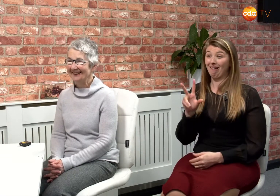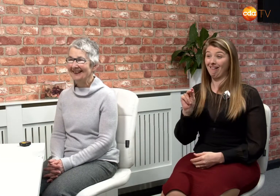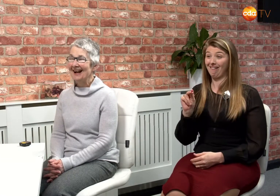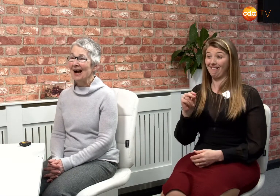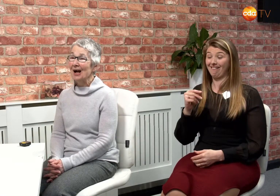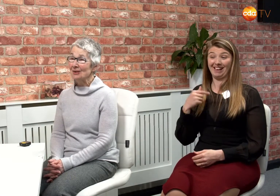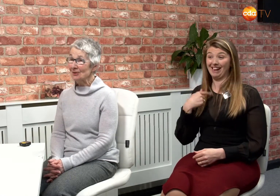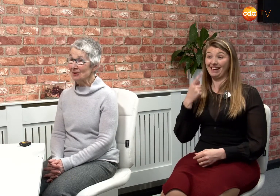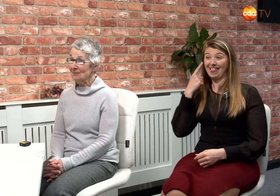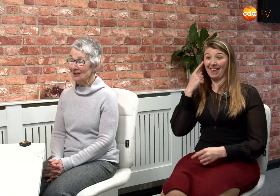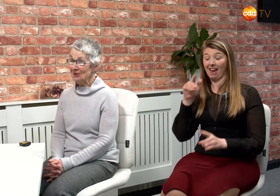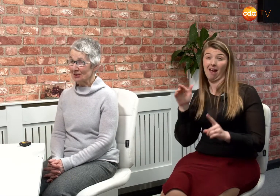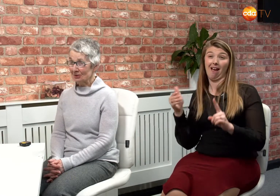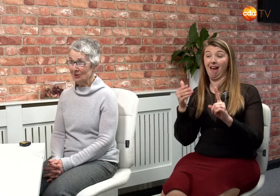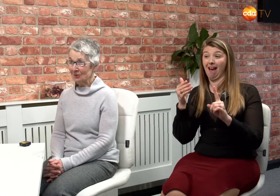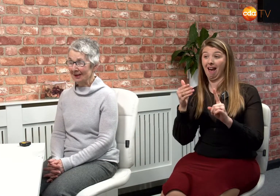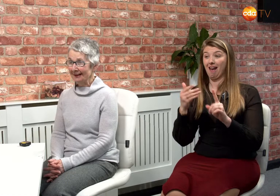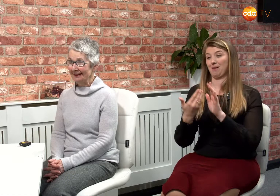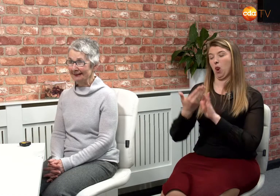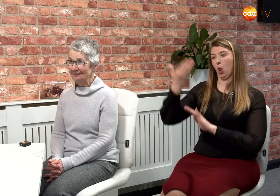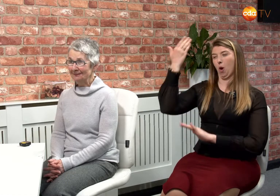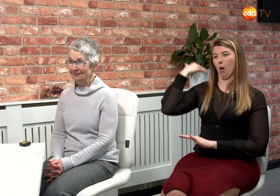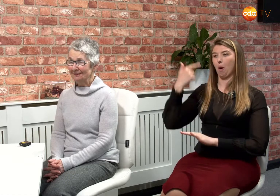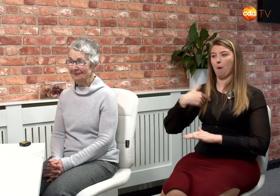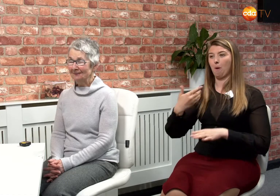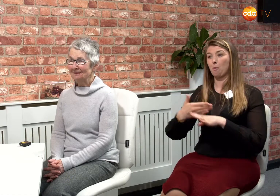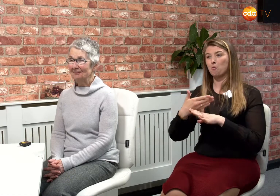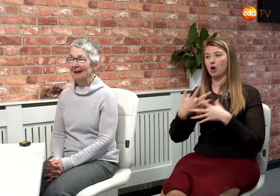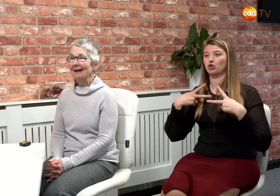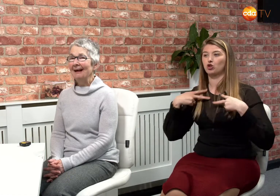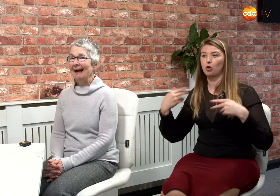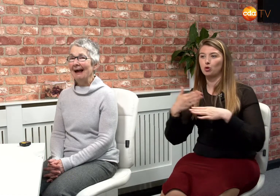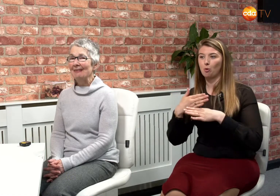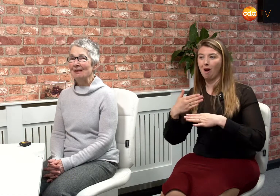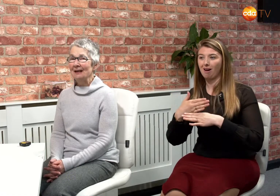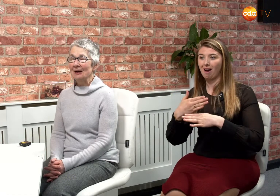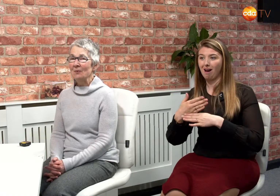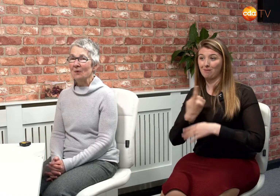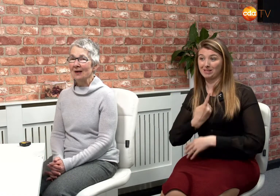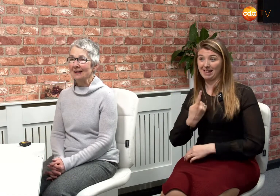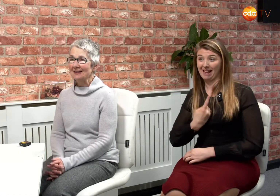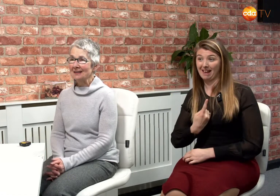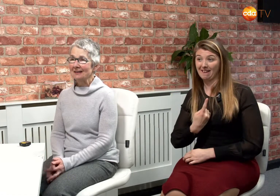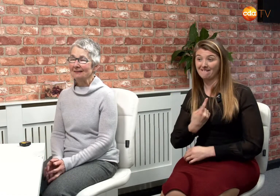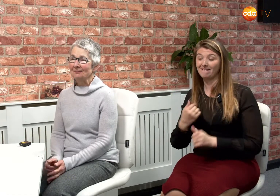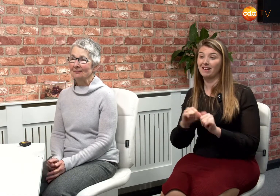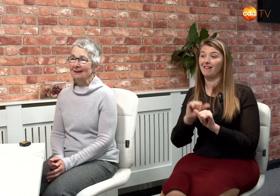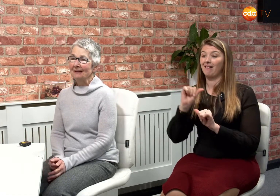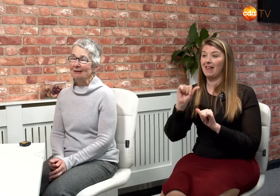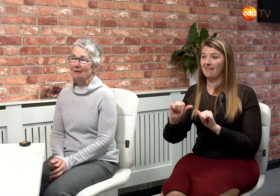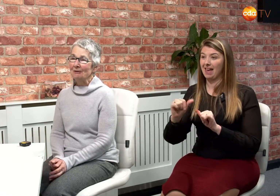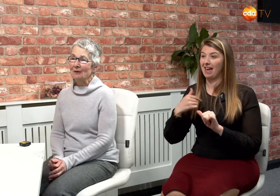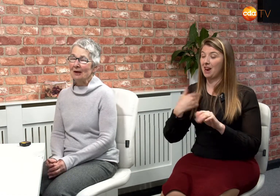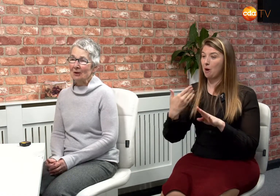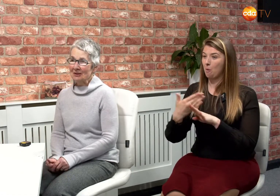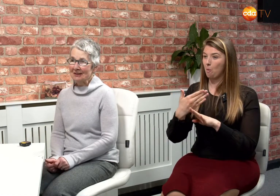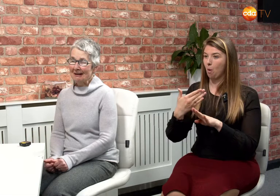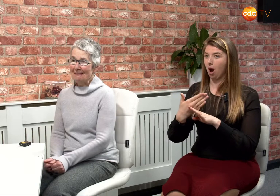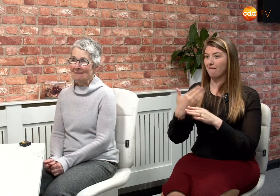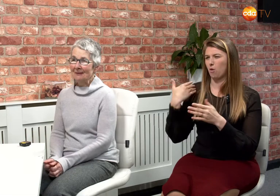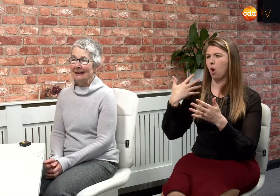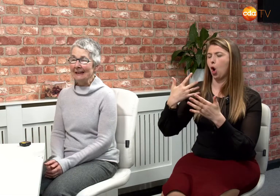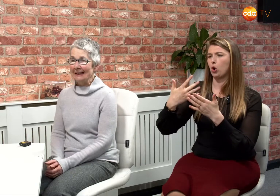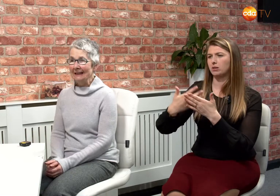No. I used to be a social worker, and then I worked for a